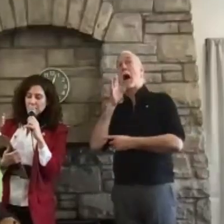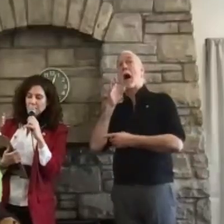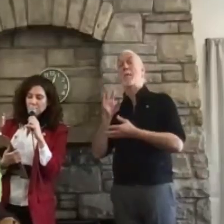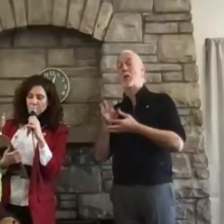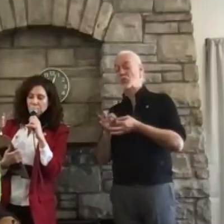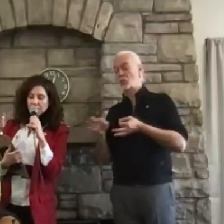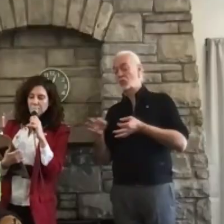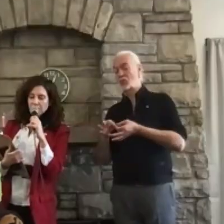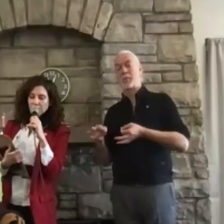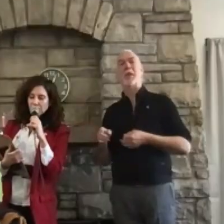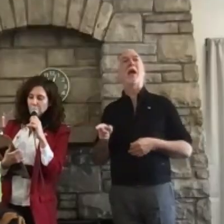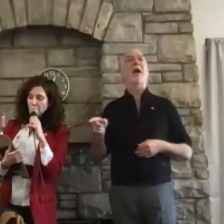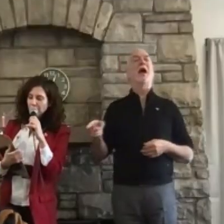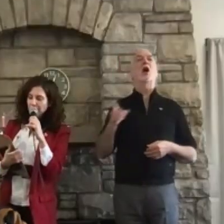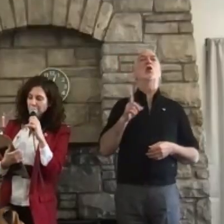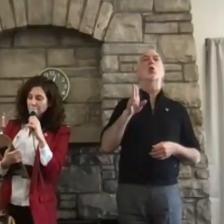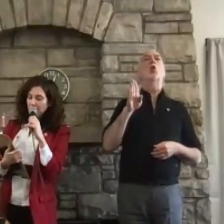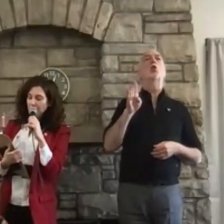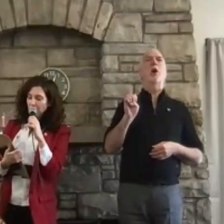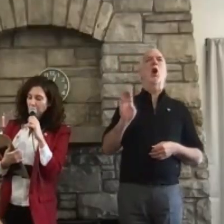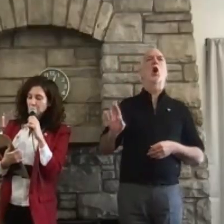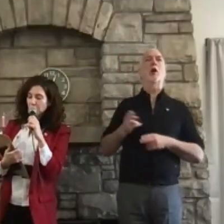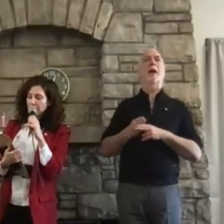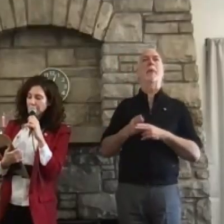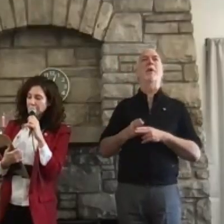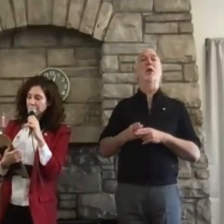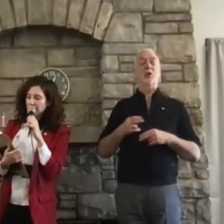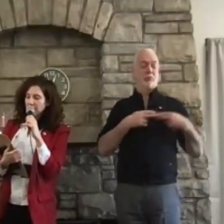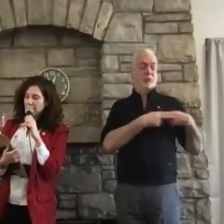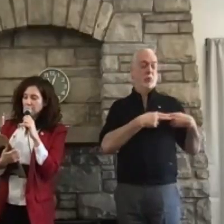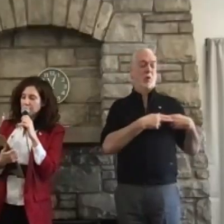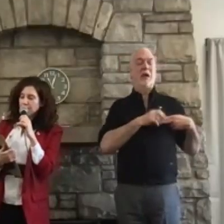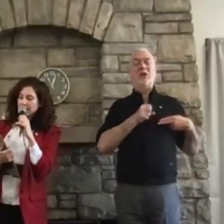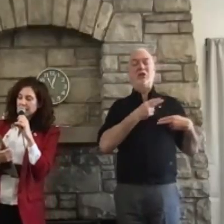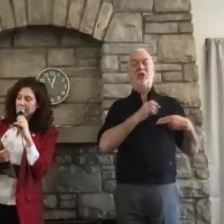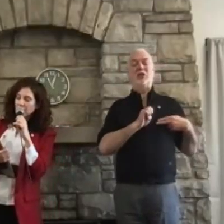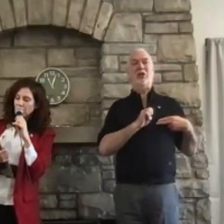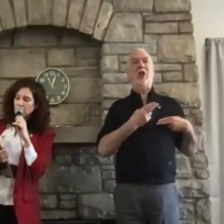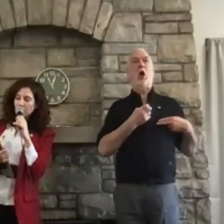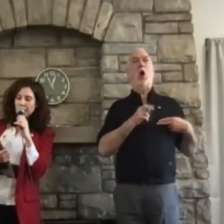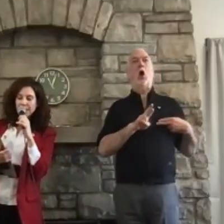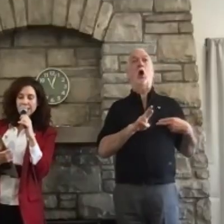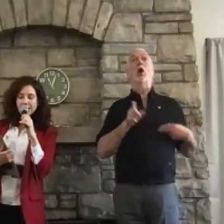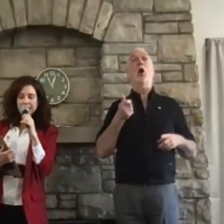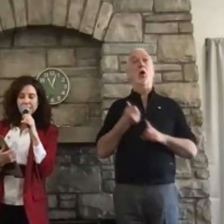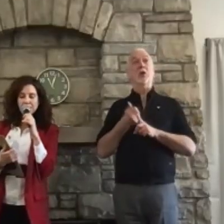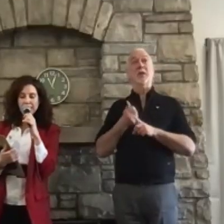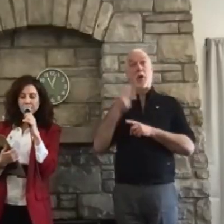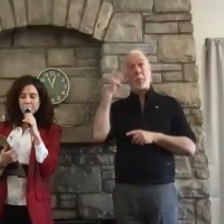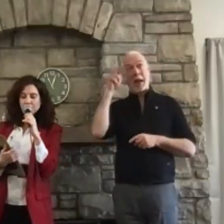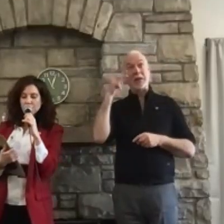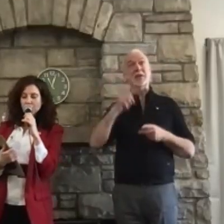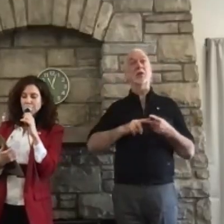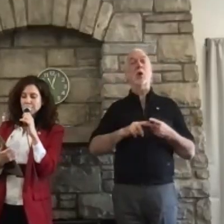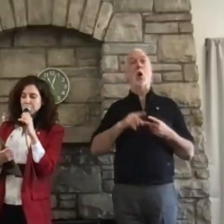Doob uses she, her pronouns, hers pronouns. She's a Mexican Ojibwe Palestinian